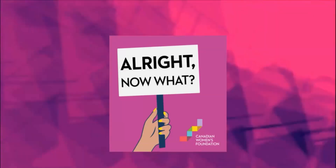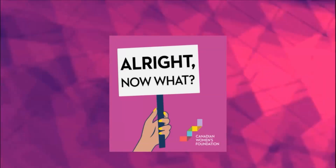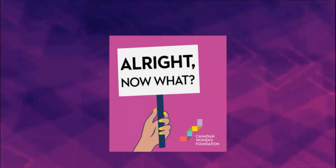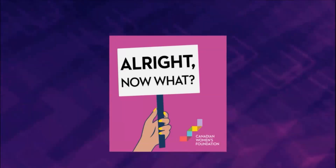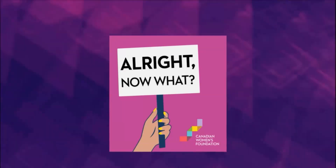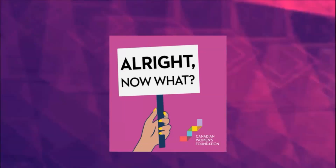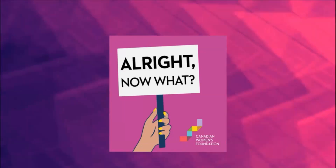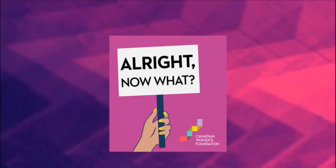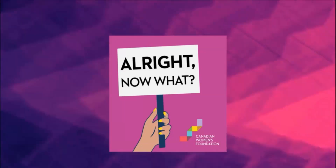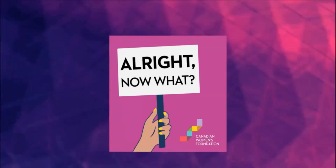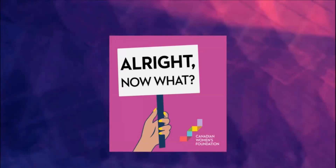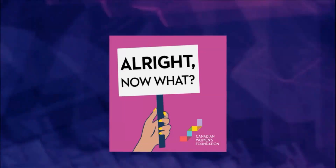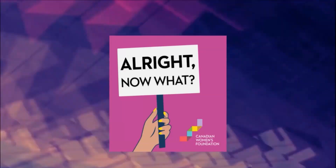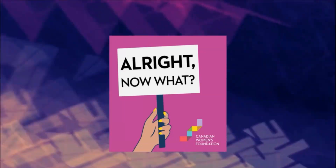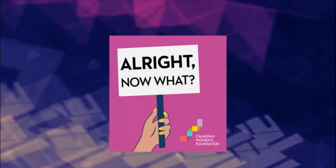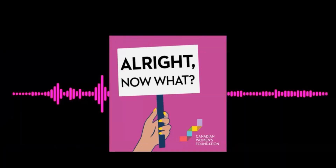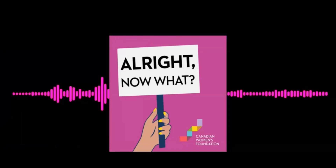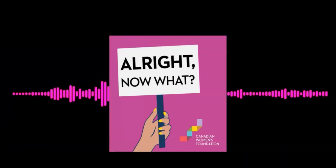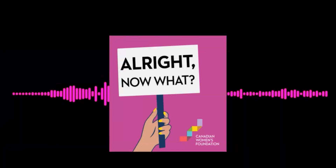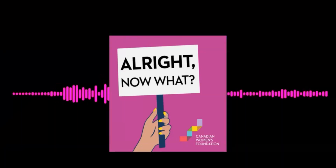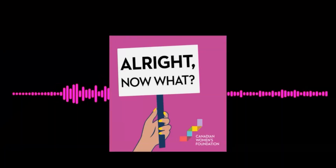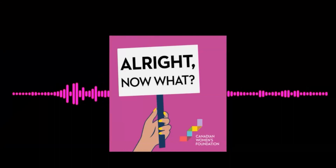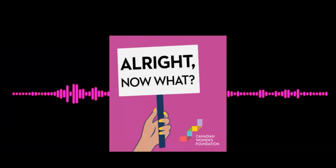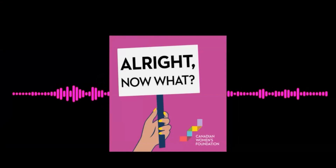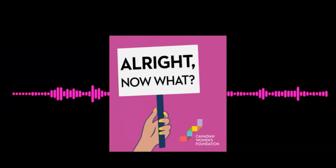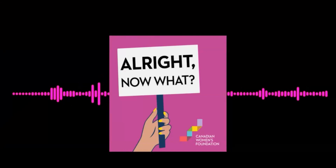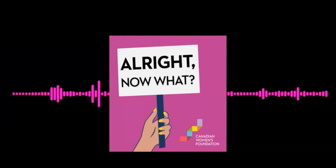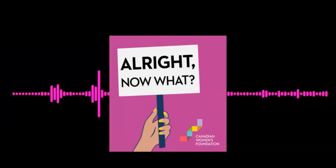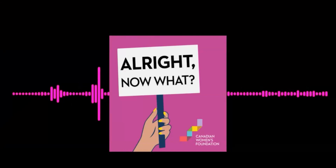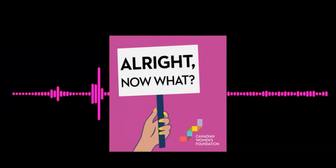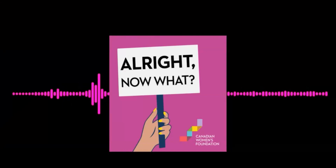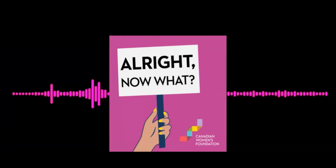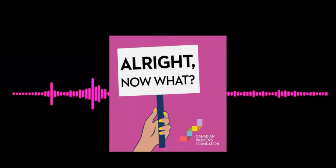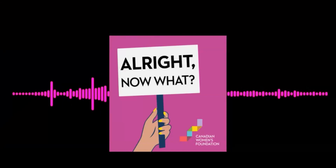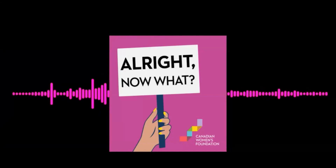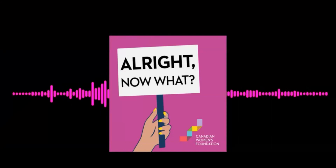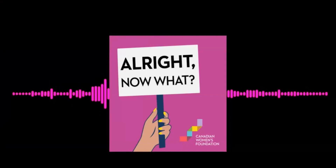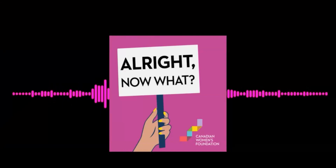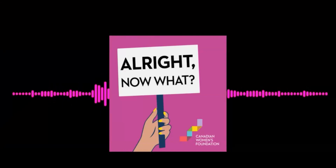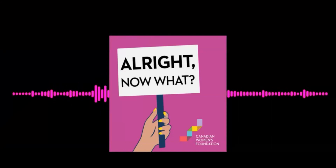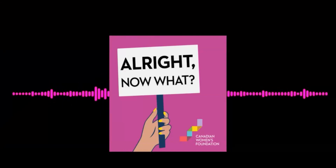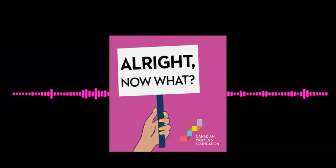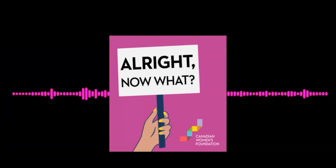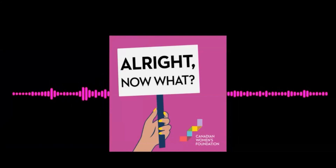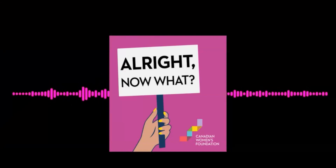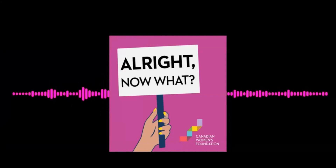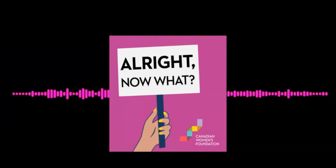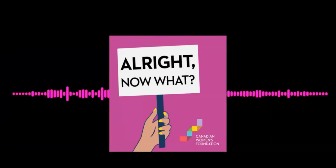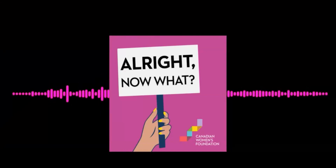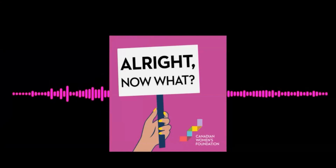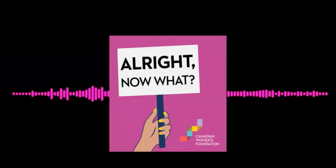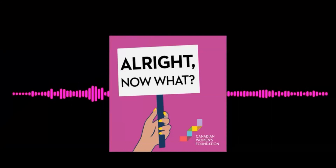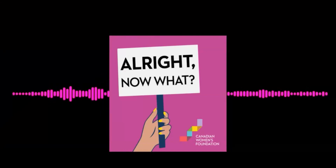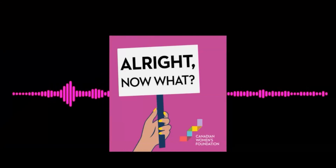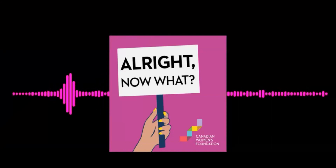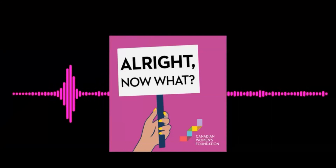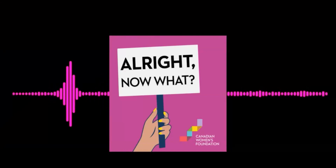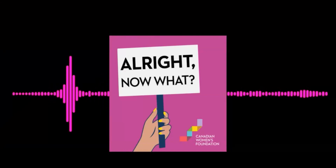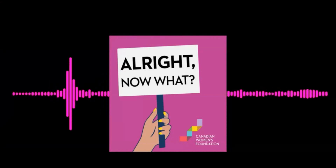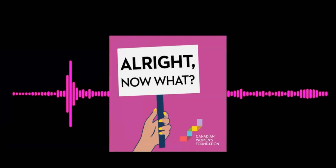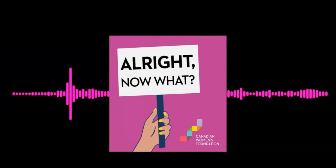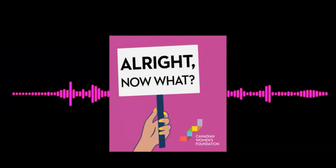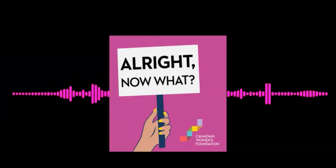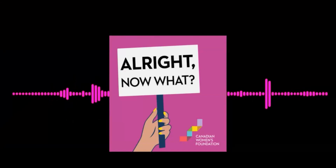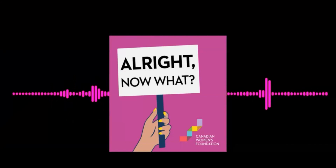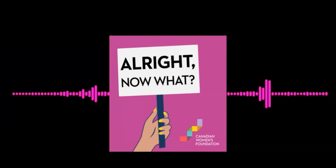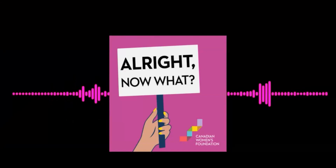one step, but it's not necessarily creating really these safe spaces, because once you're in contact with the other person, then it's just in. You know, someone